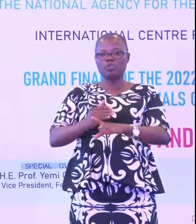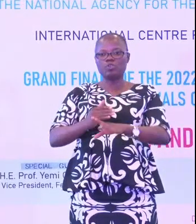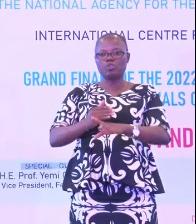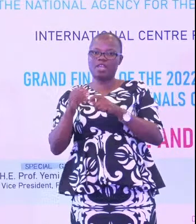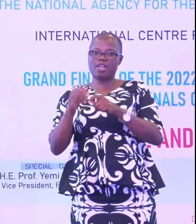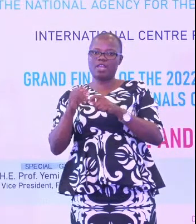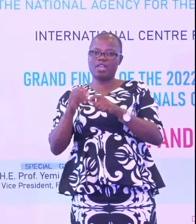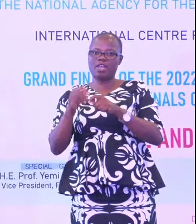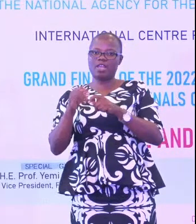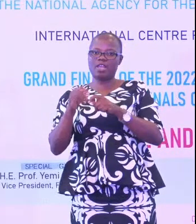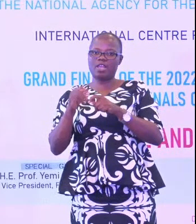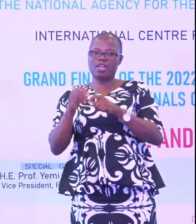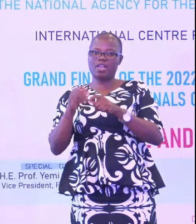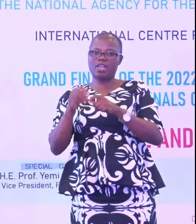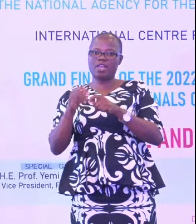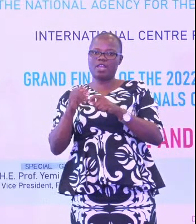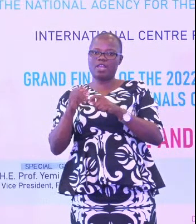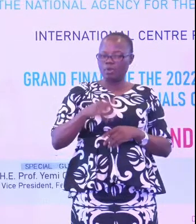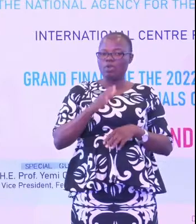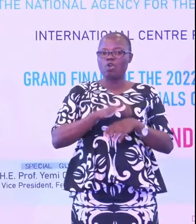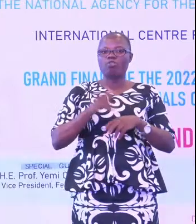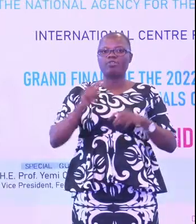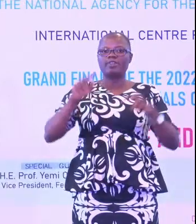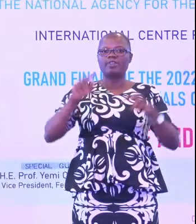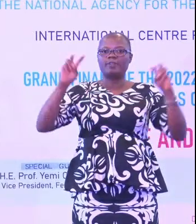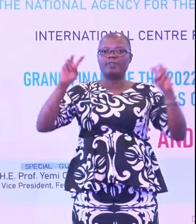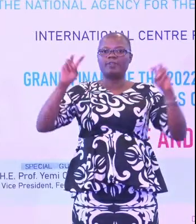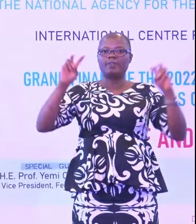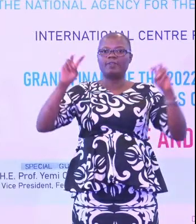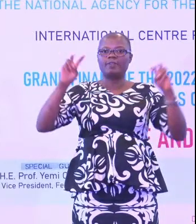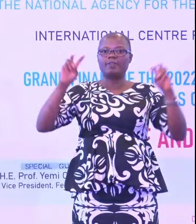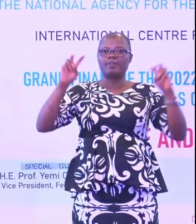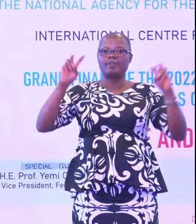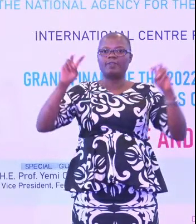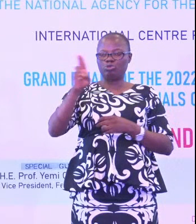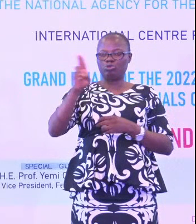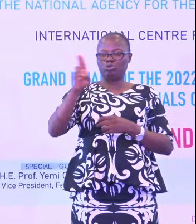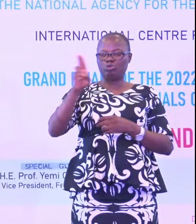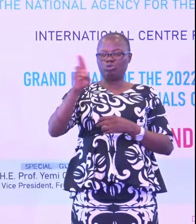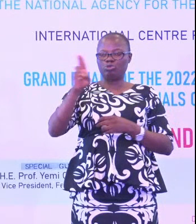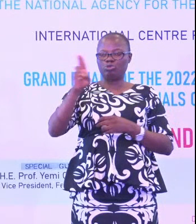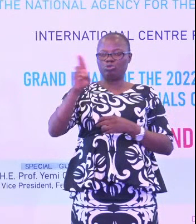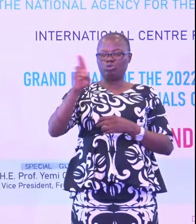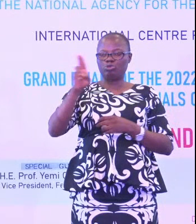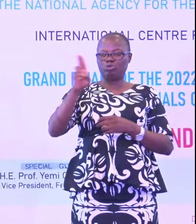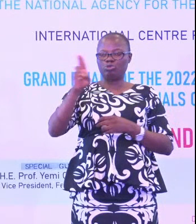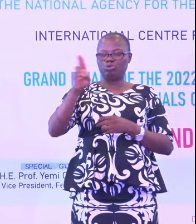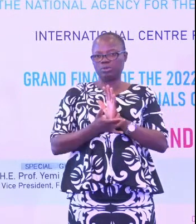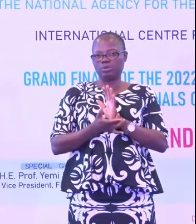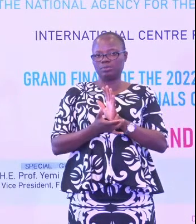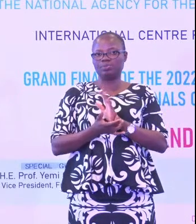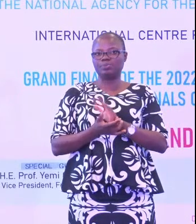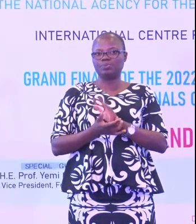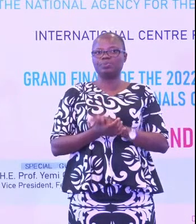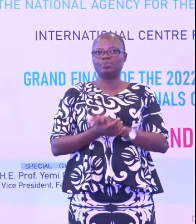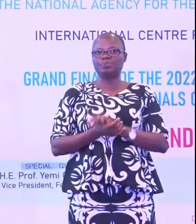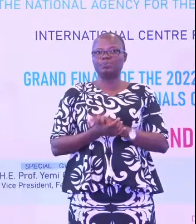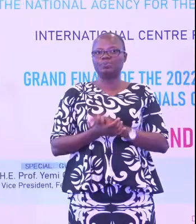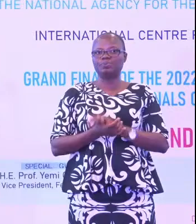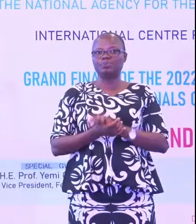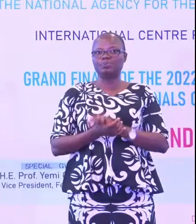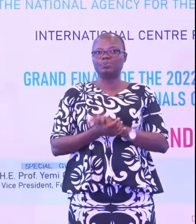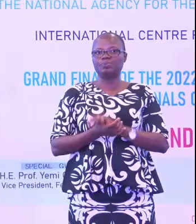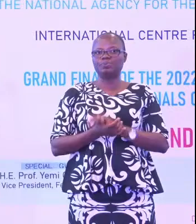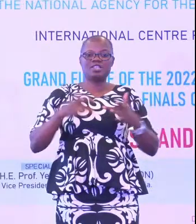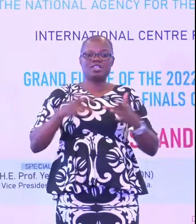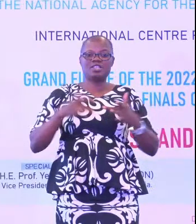Persons, NAPTIP, on the theme, Use and Abuse of Technology. This event is